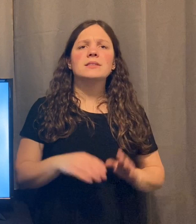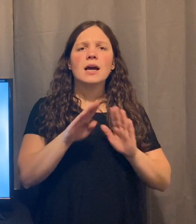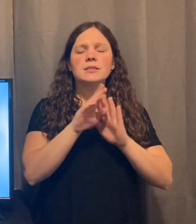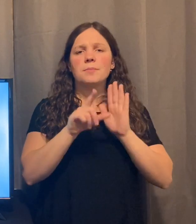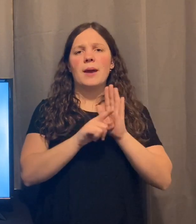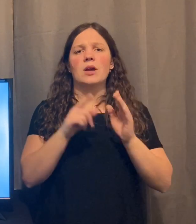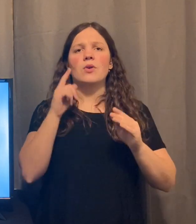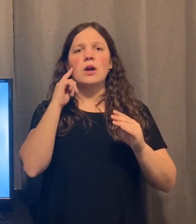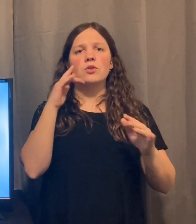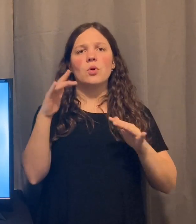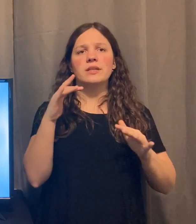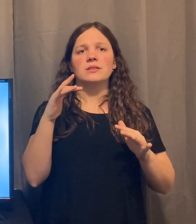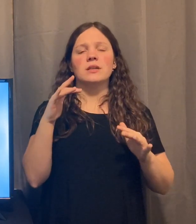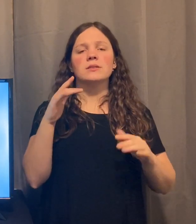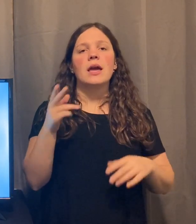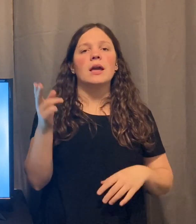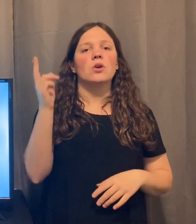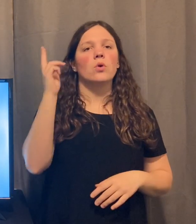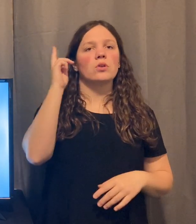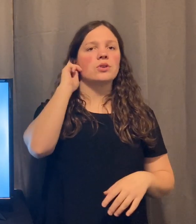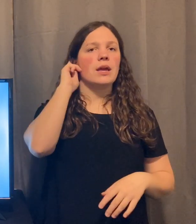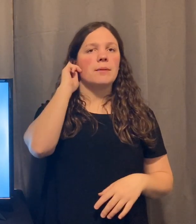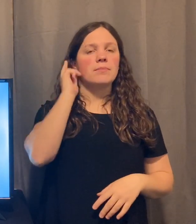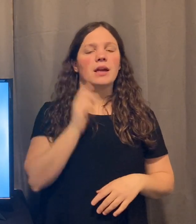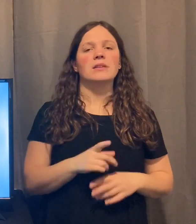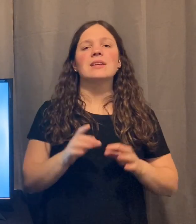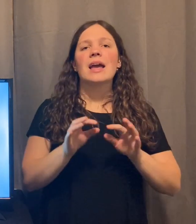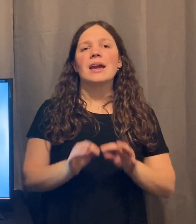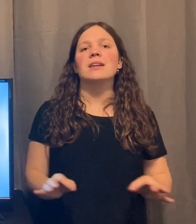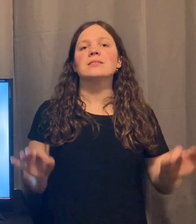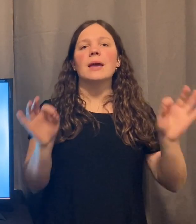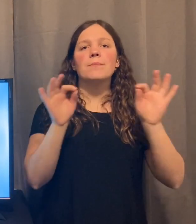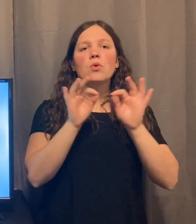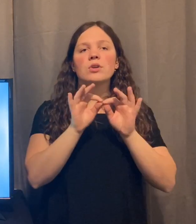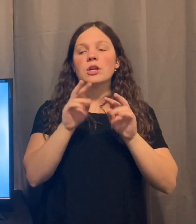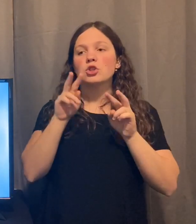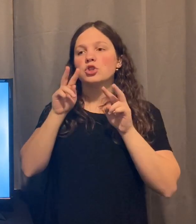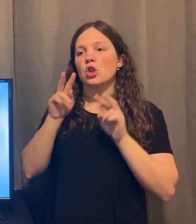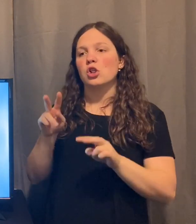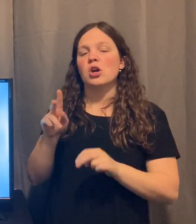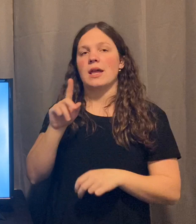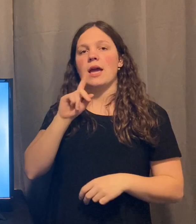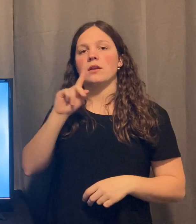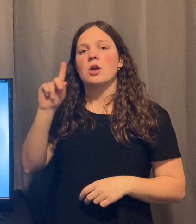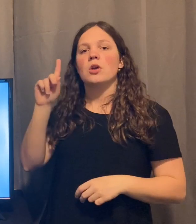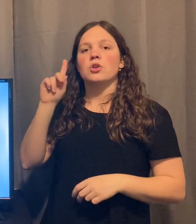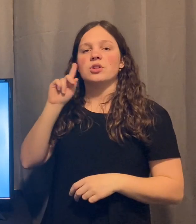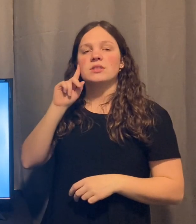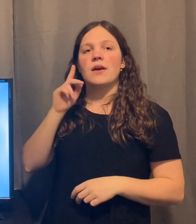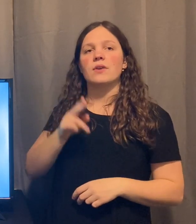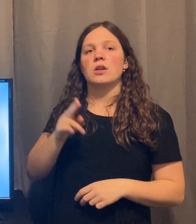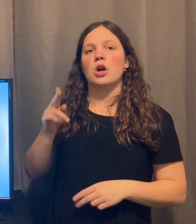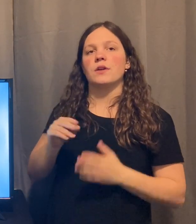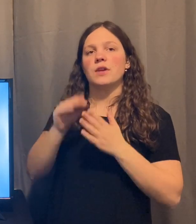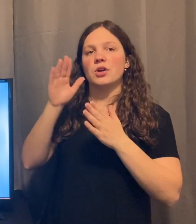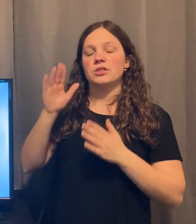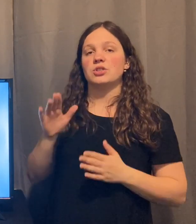Besides background noises in cochlear implants, it is important to look at your deaf and hard of hearing